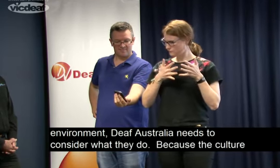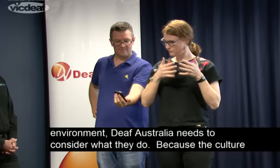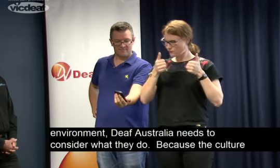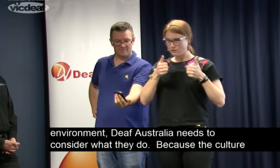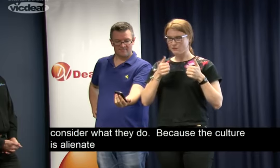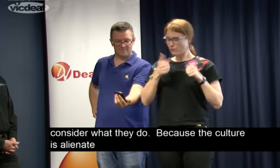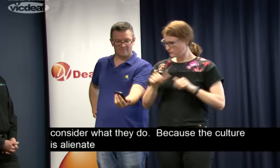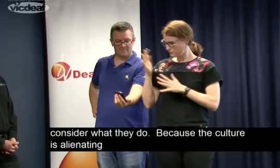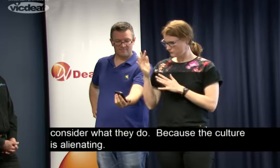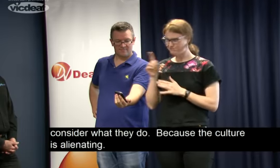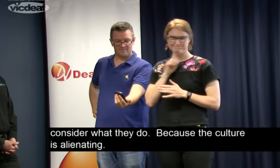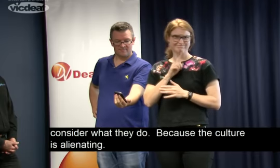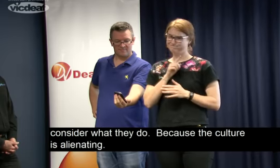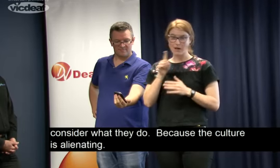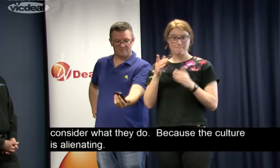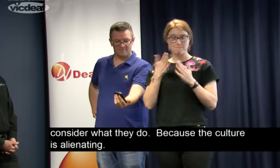You know, whether one is proficient in Auslan or not.